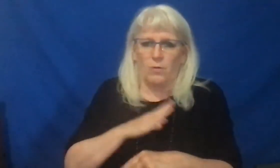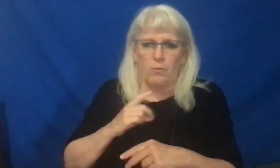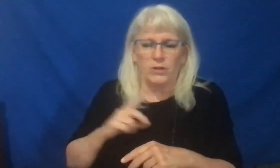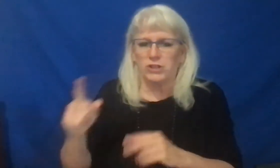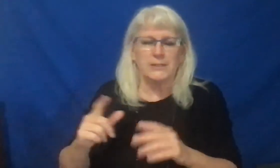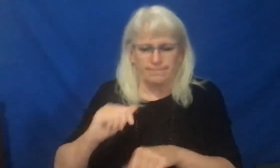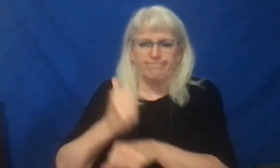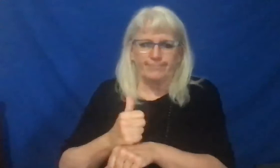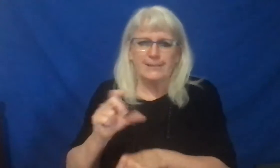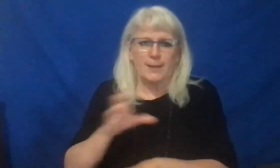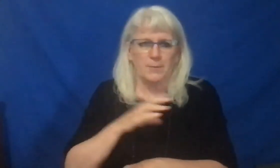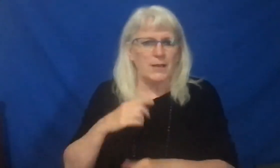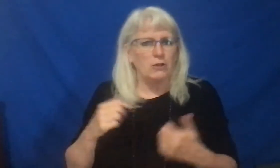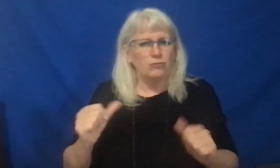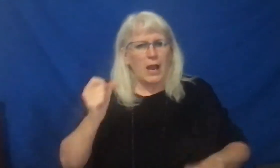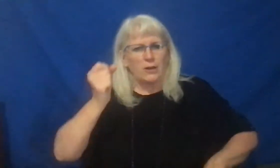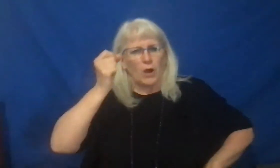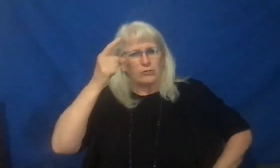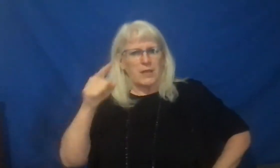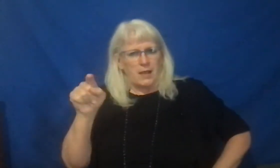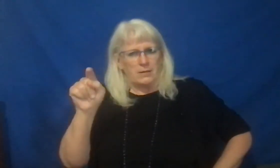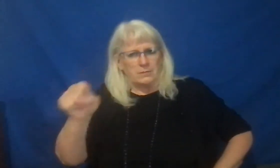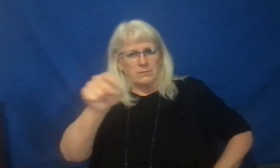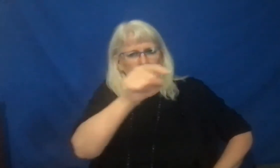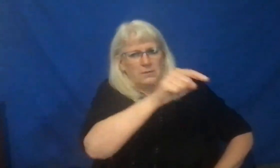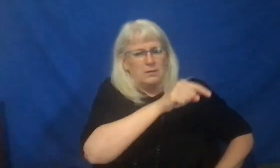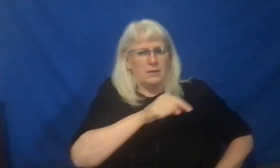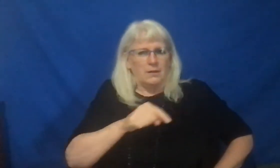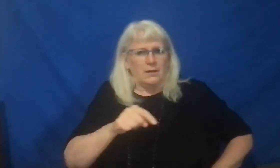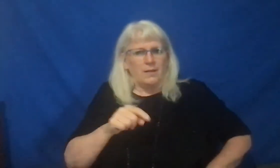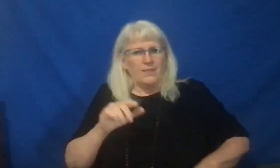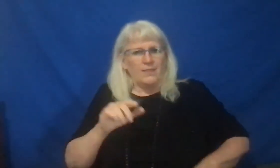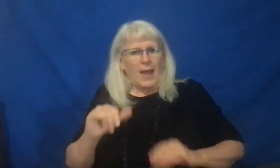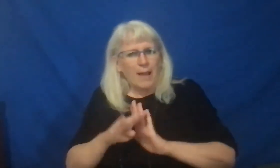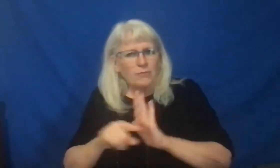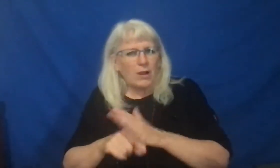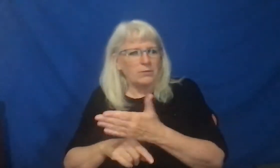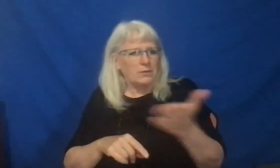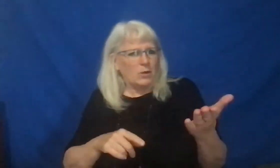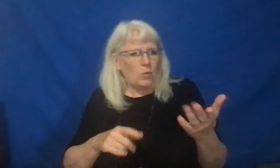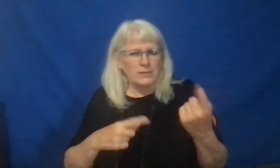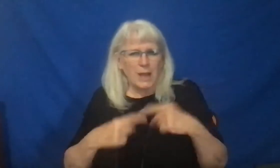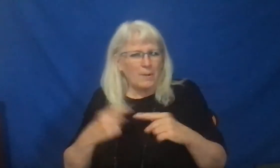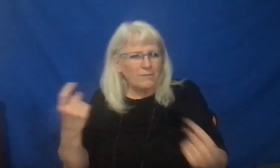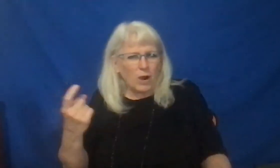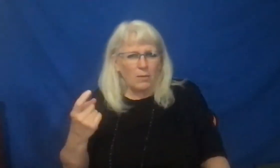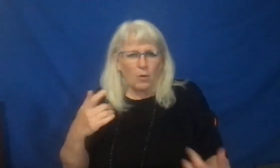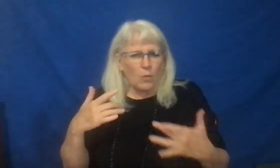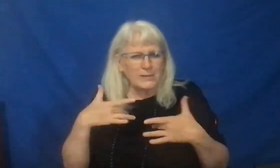to understand all of this background and where is this coming from and what's happening here. Because you